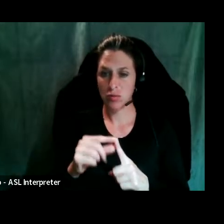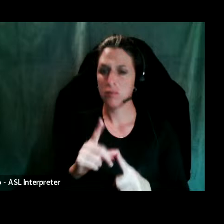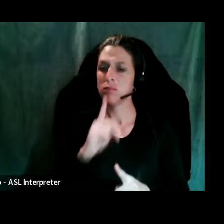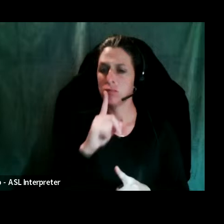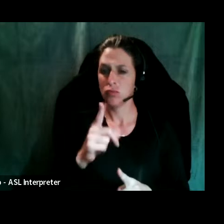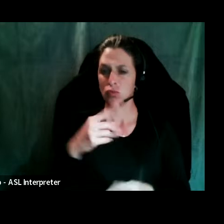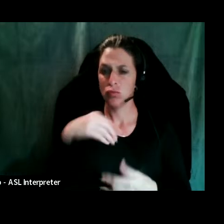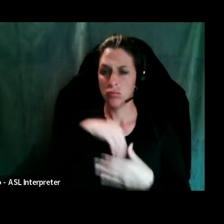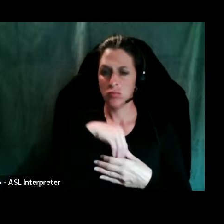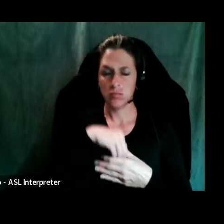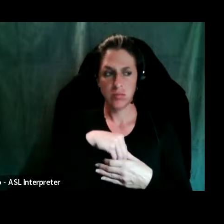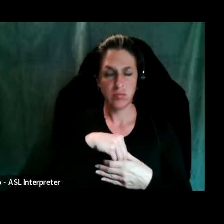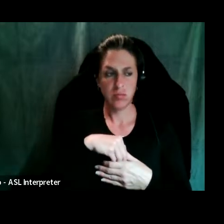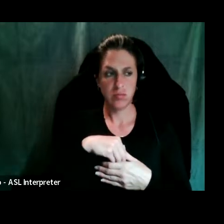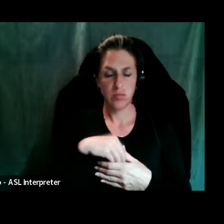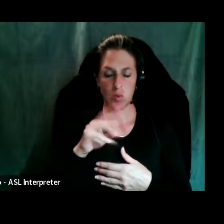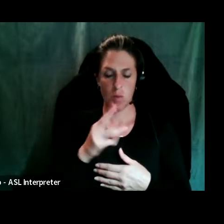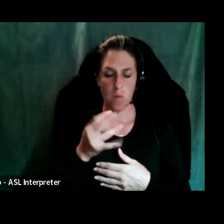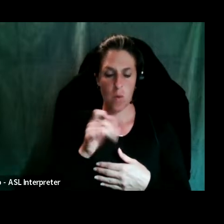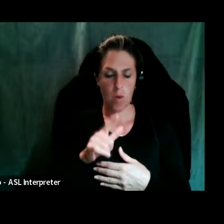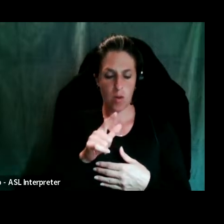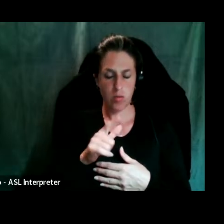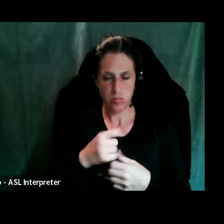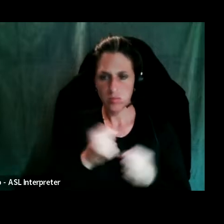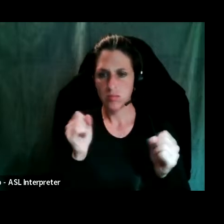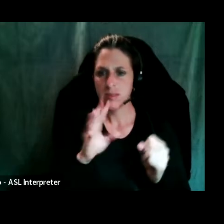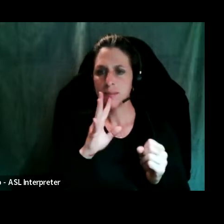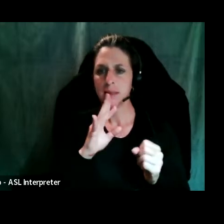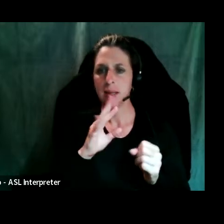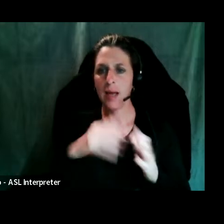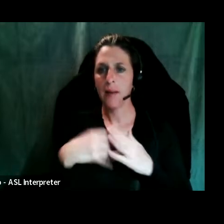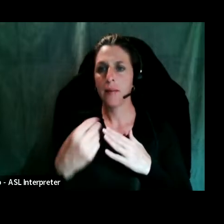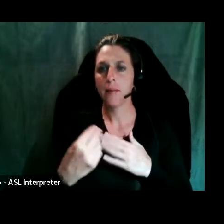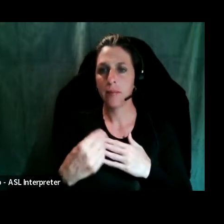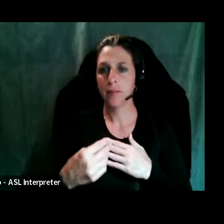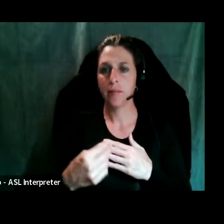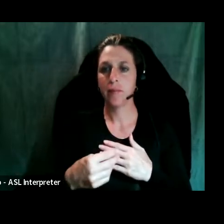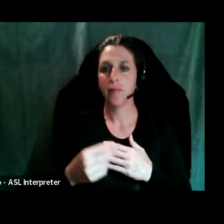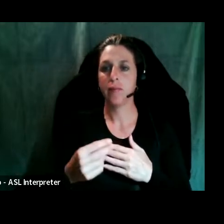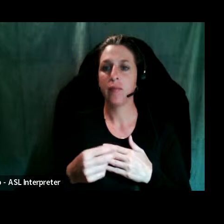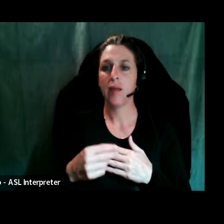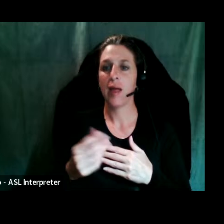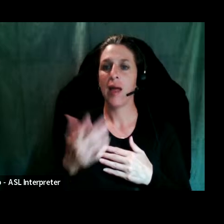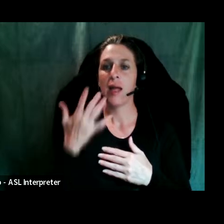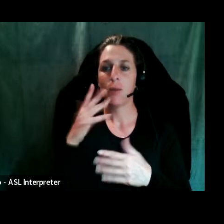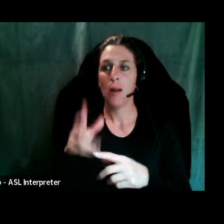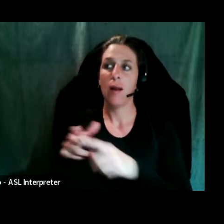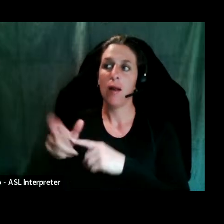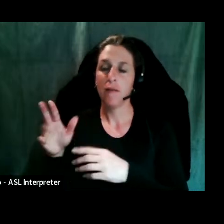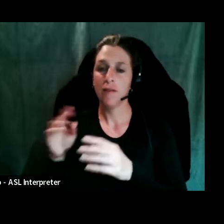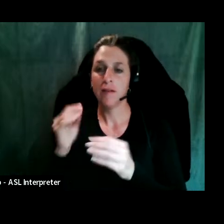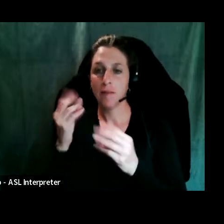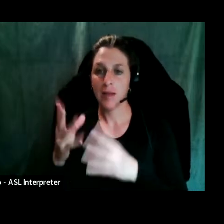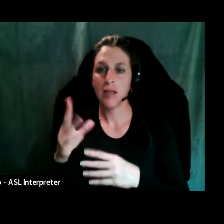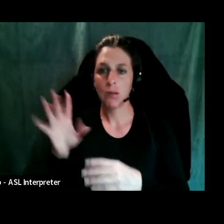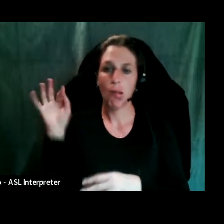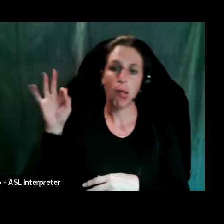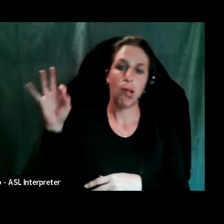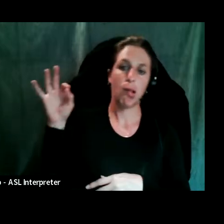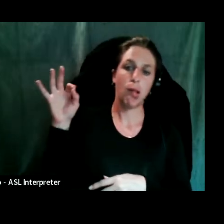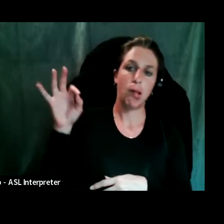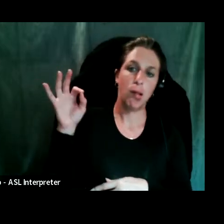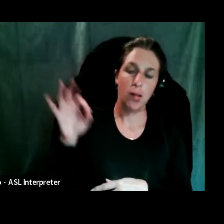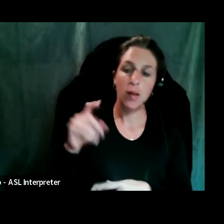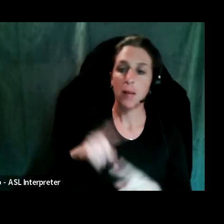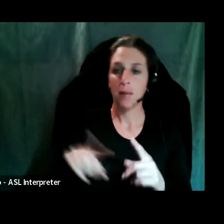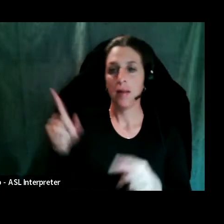speak up, and I told it to my daughter's friends. And so, but I didn't want to cut off the information because otherwise they're going to say, well, she's going to preach to me about, but